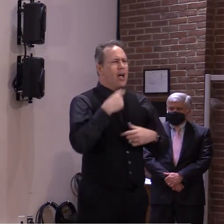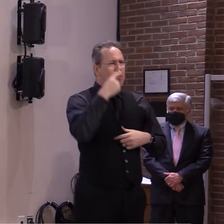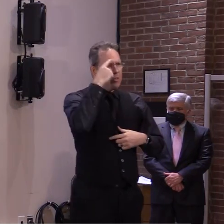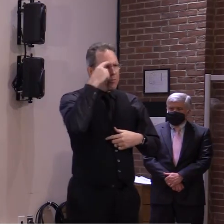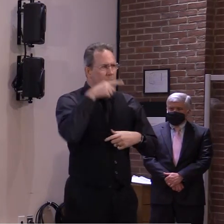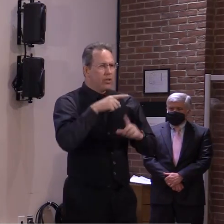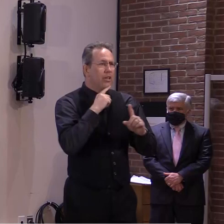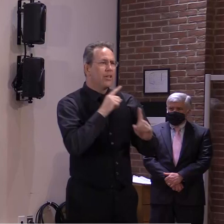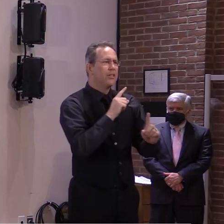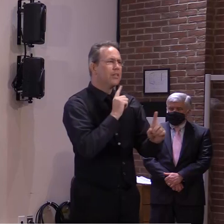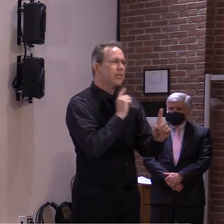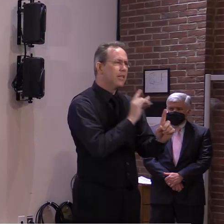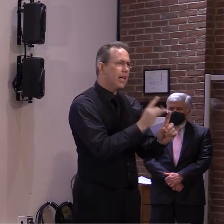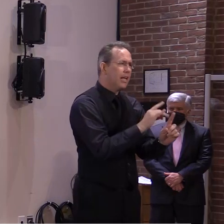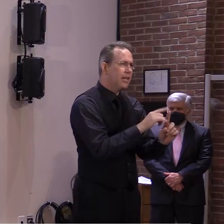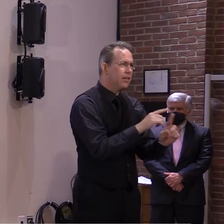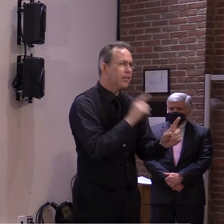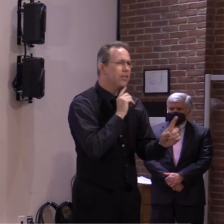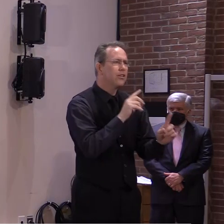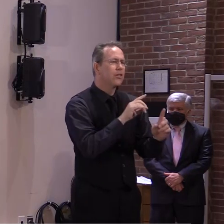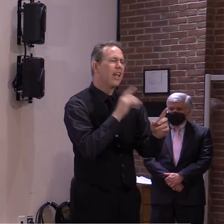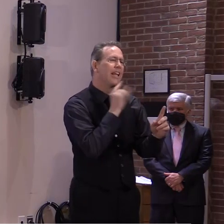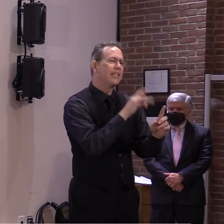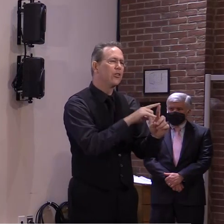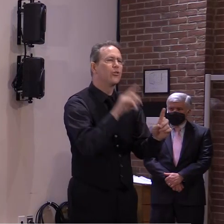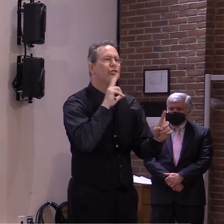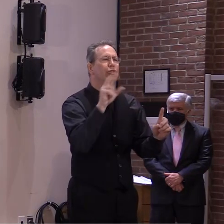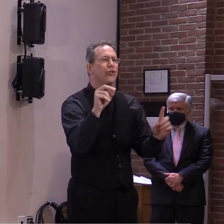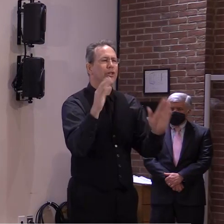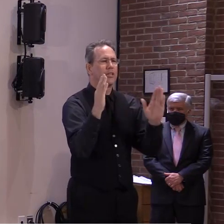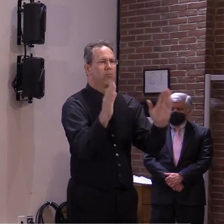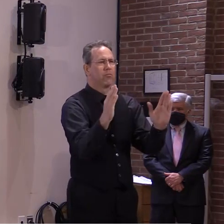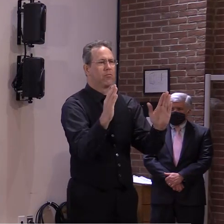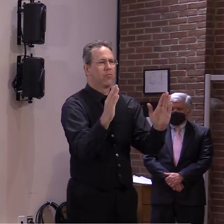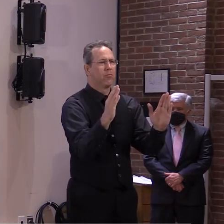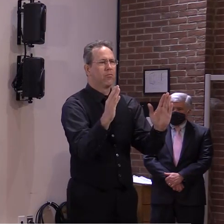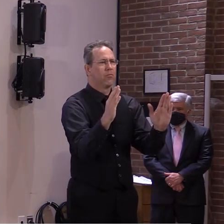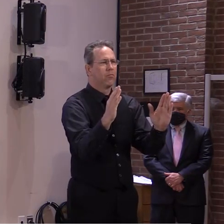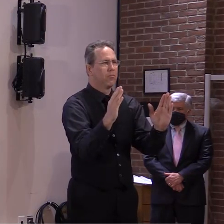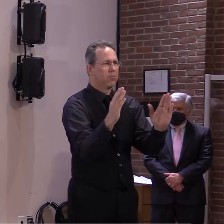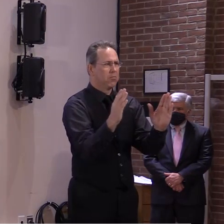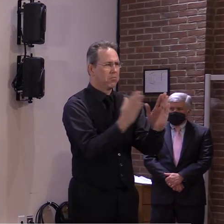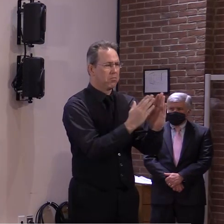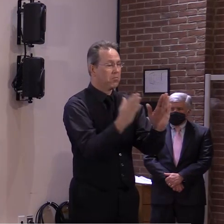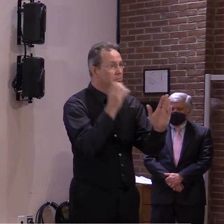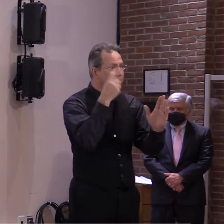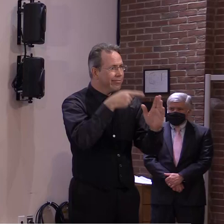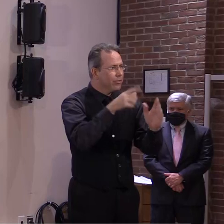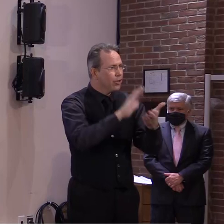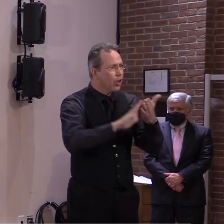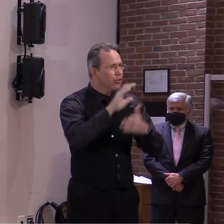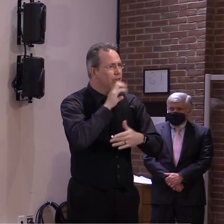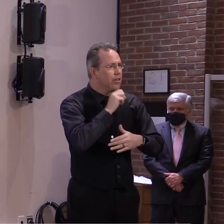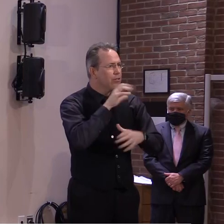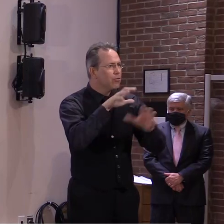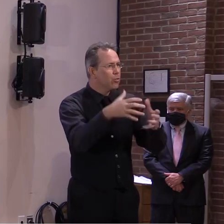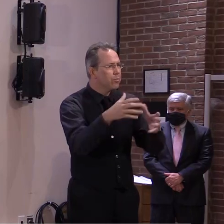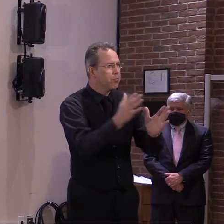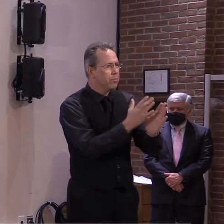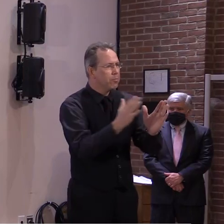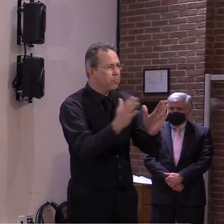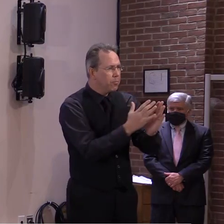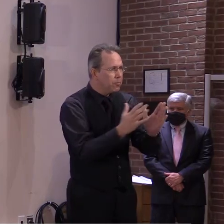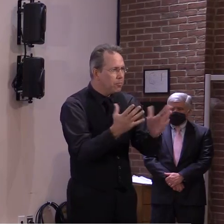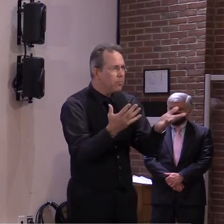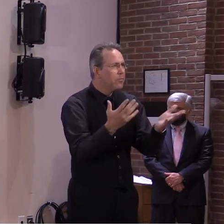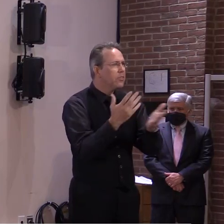a lot of population. And some of those are college students. Some of those are young adults who are